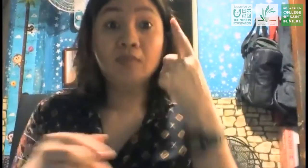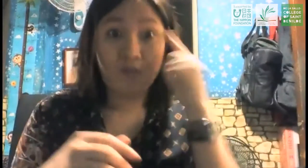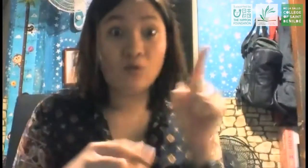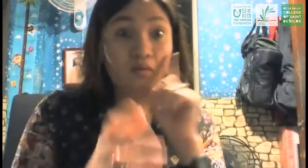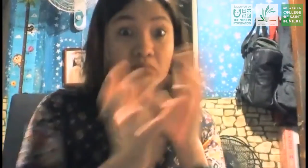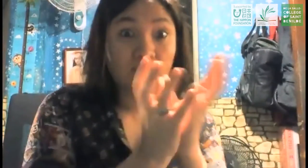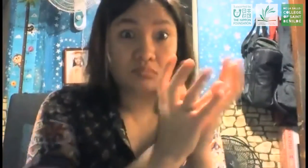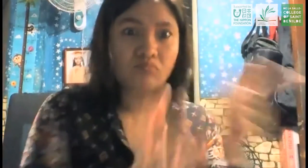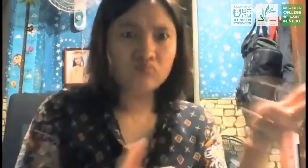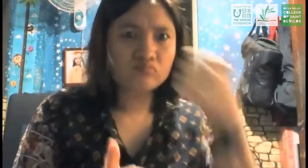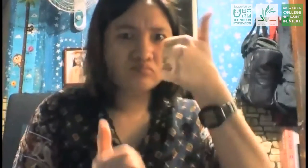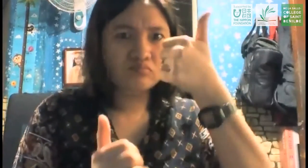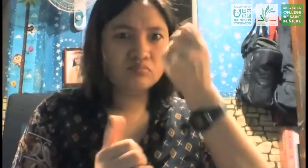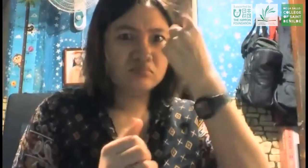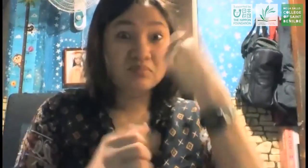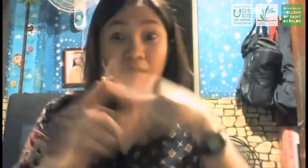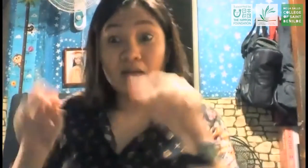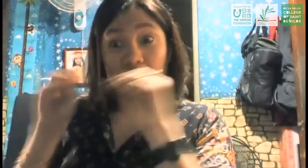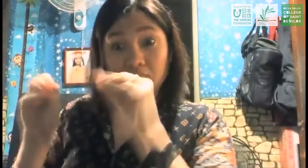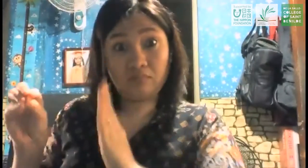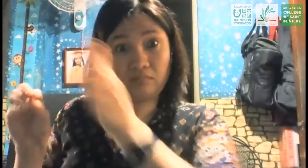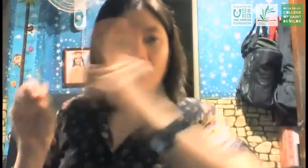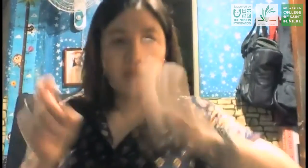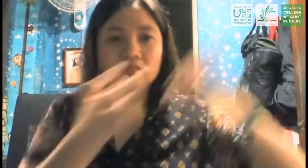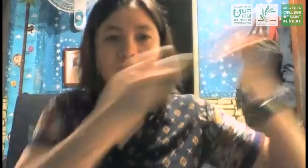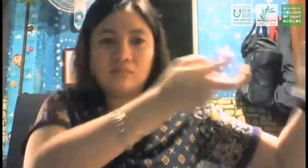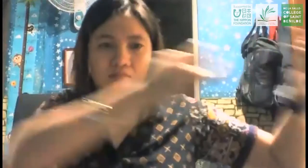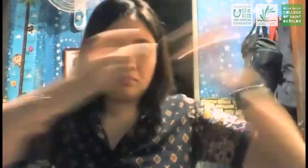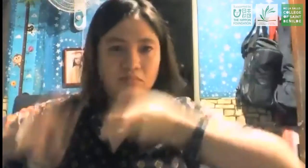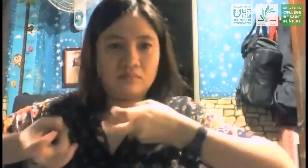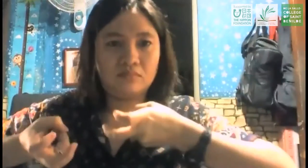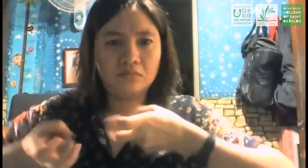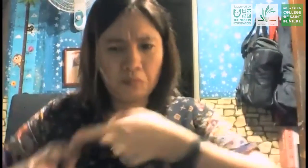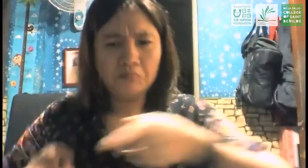have to follow what's been stated.